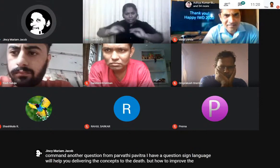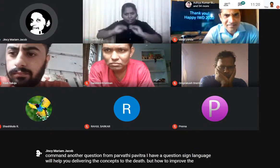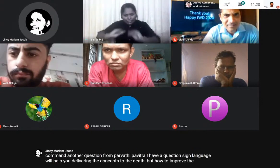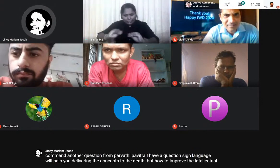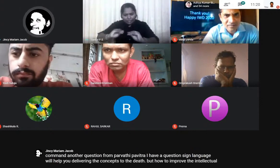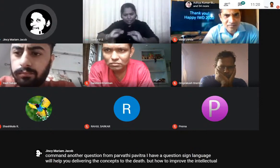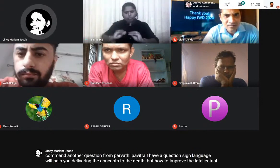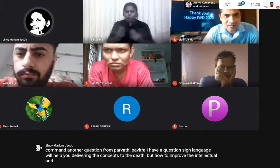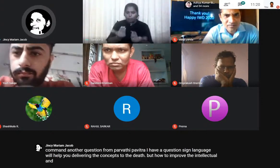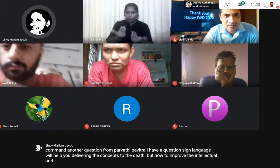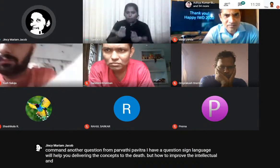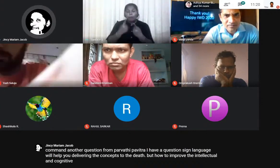cognitive skills of the deaf?